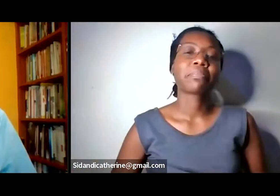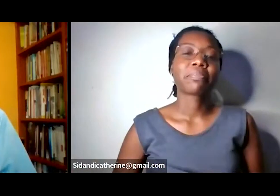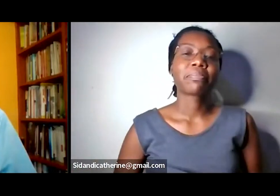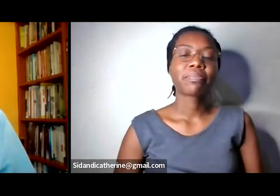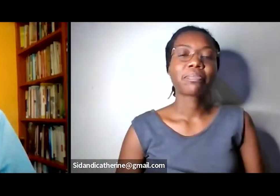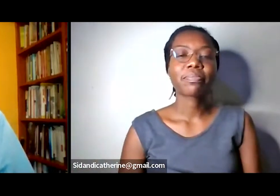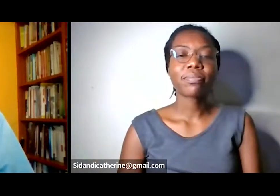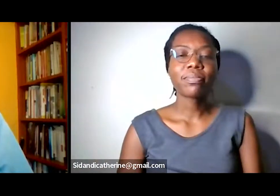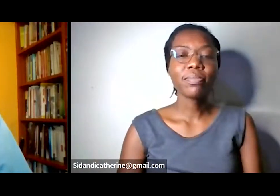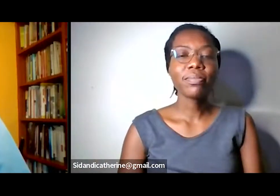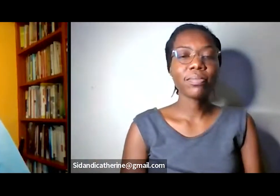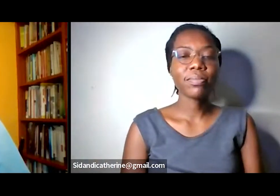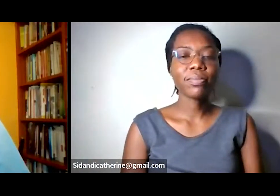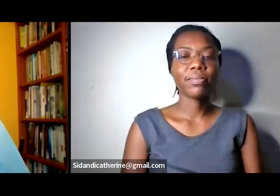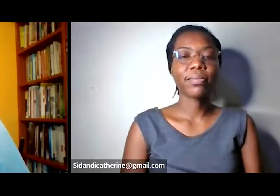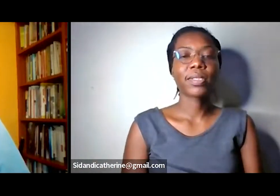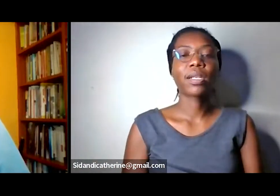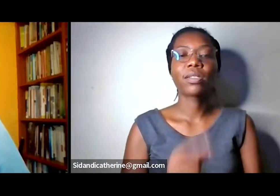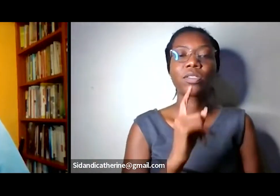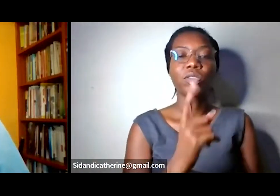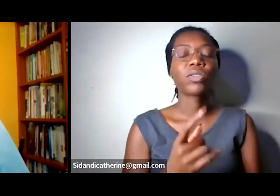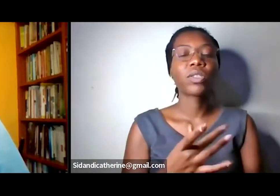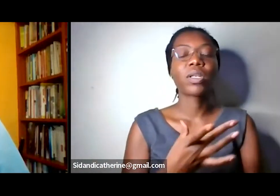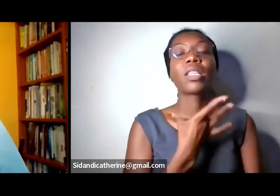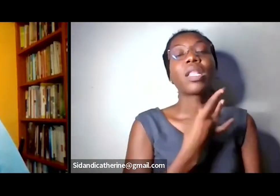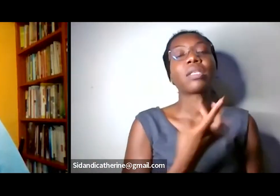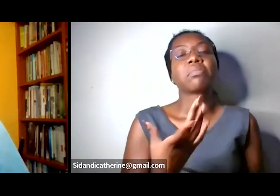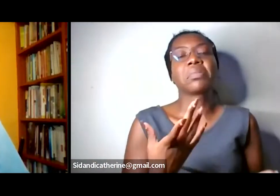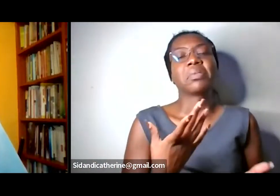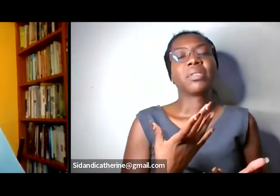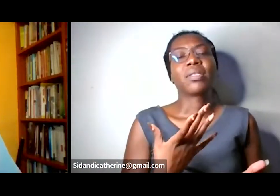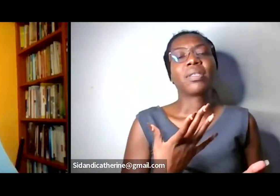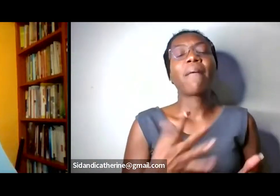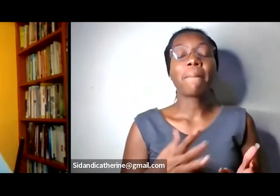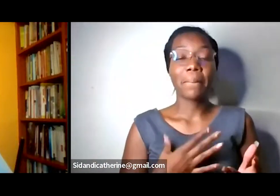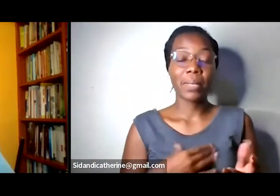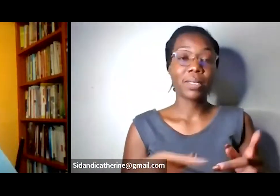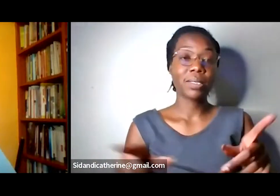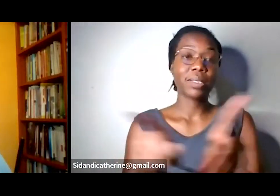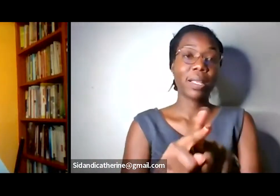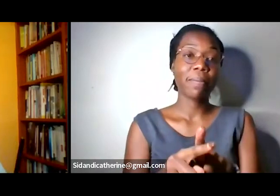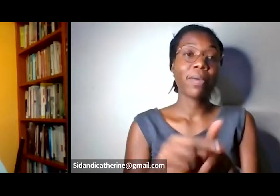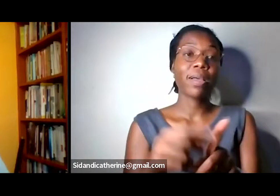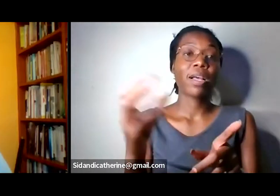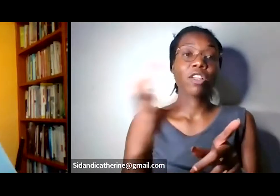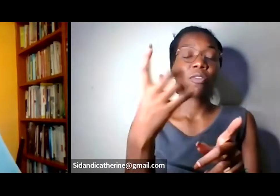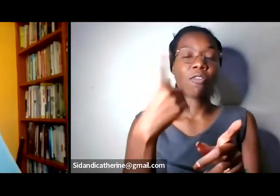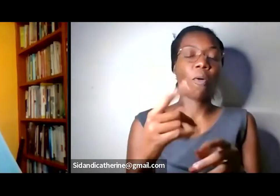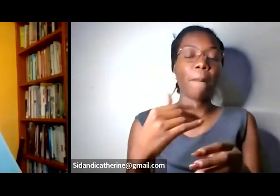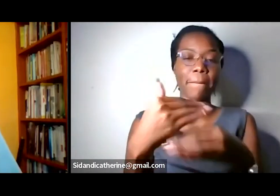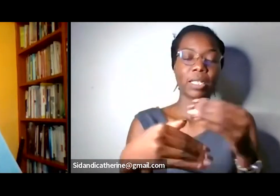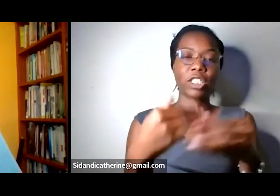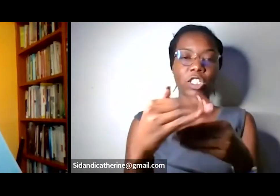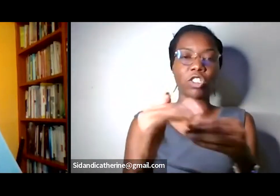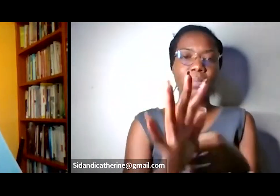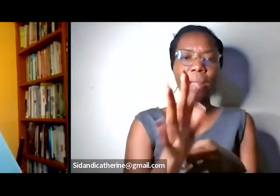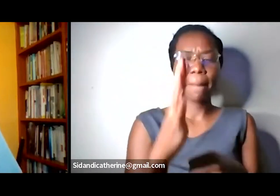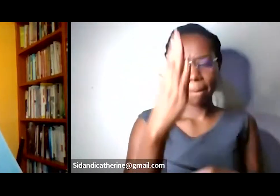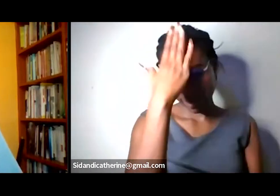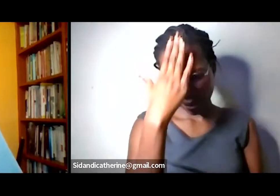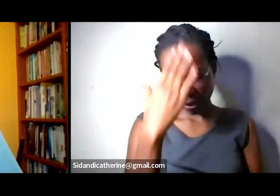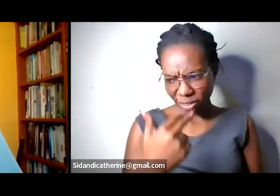for service oriented. Remember, we are cracking the code in relation to the customer and what the